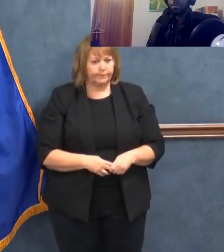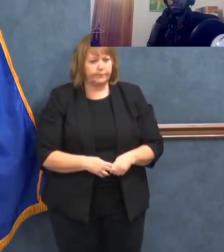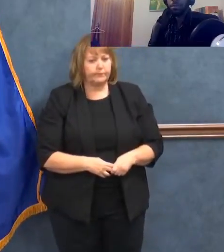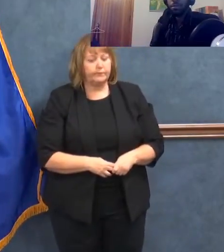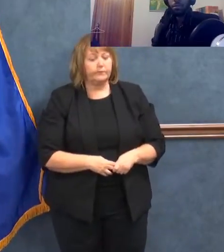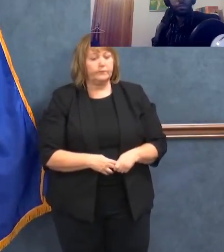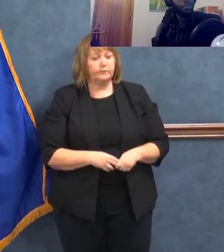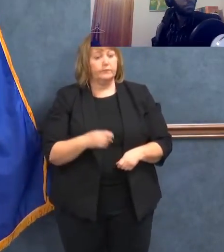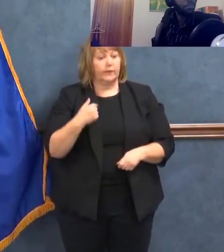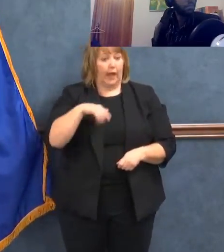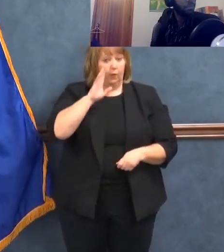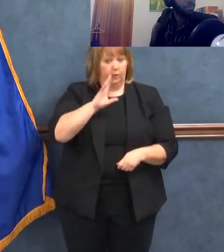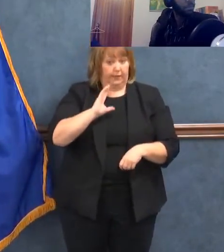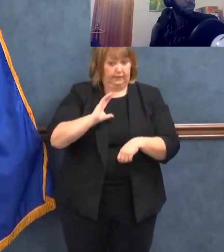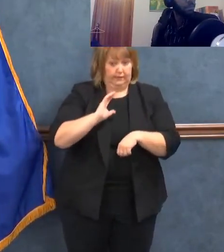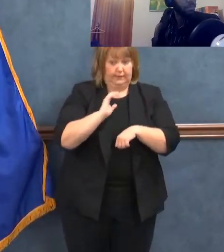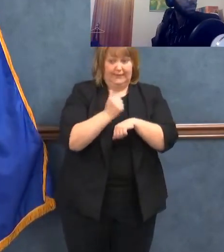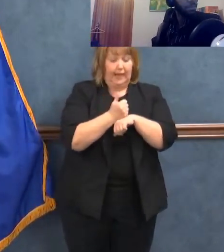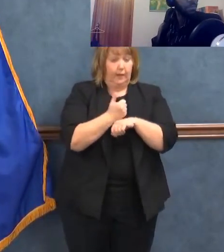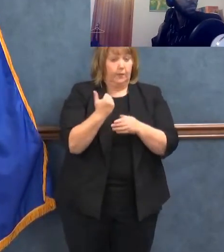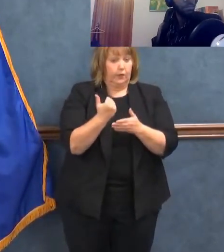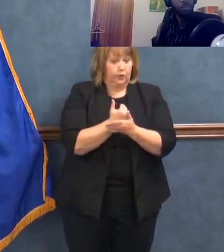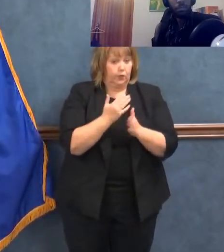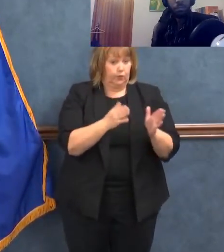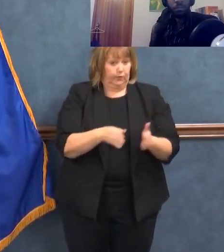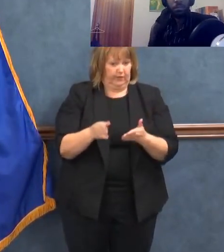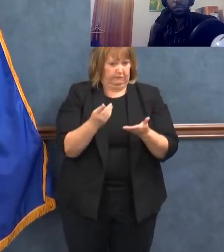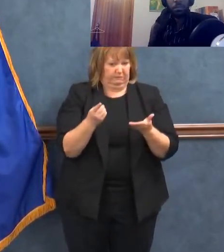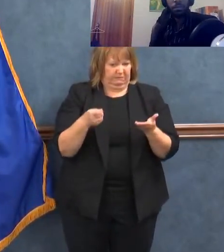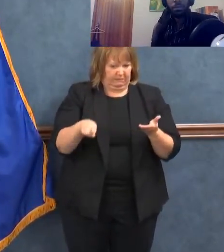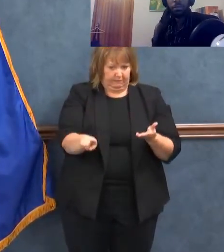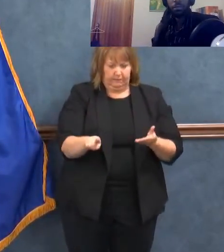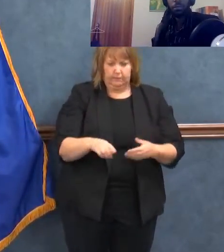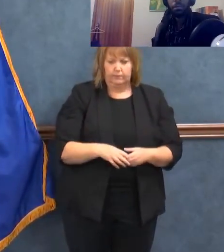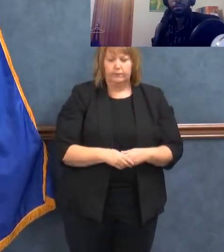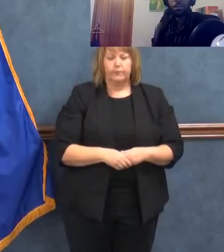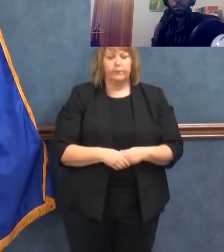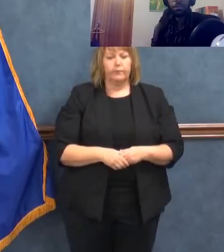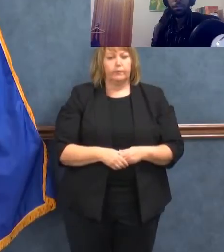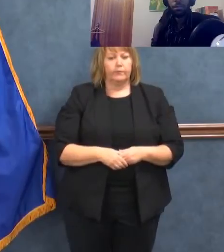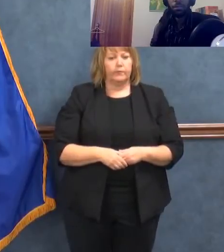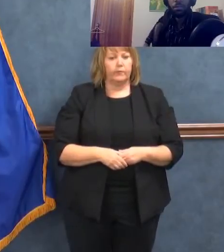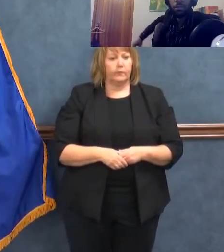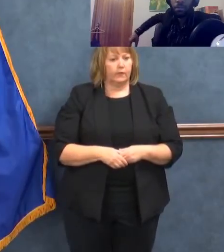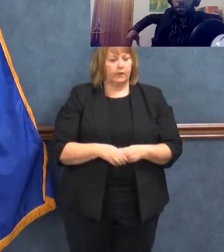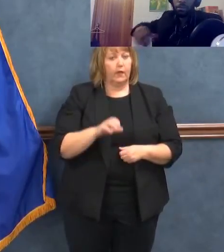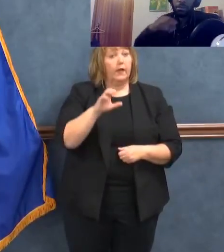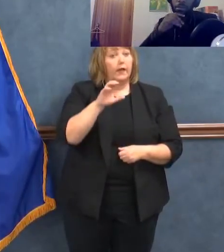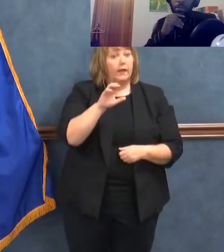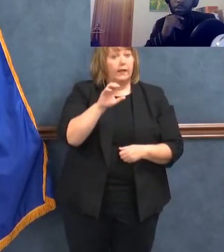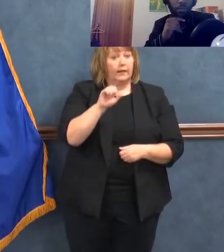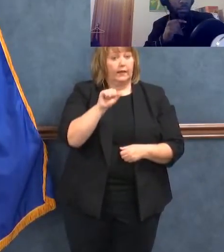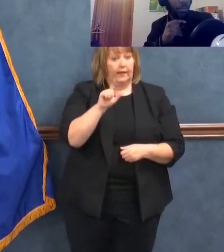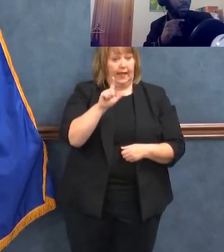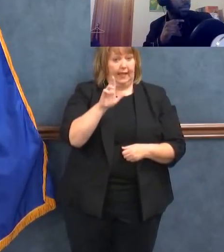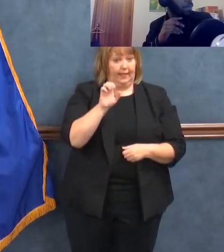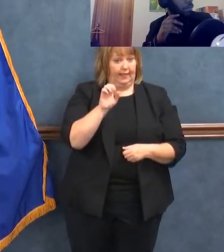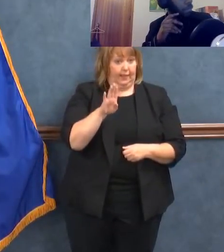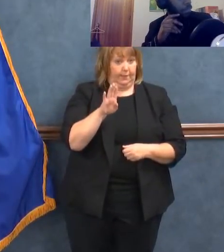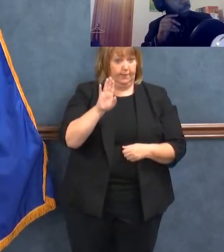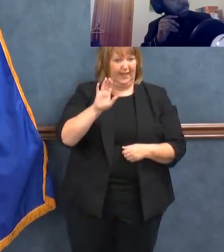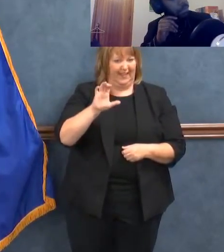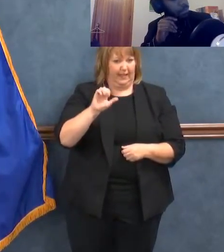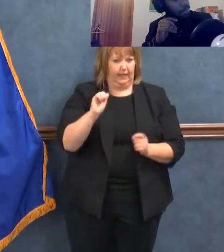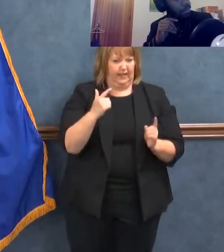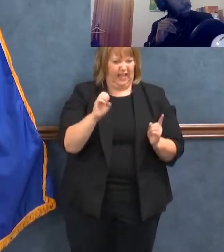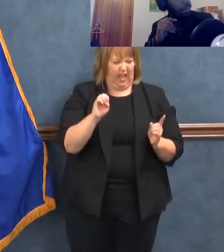place. And finally, I formed an advisory group, which will be led by Caleb Cage, our statewide COVID-19 response